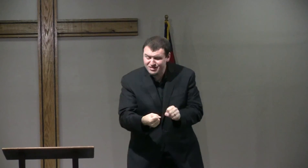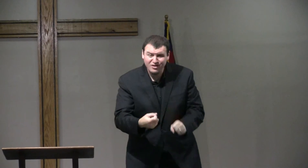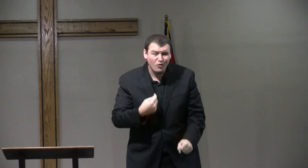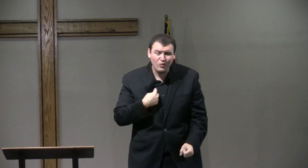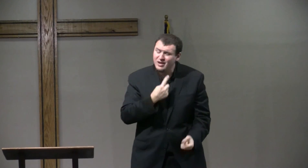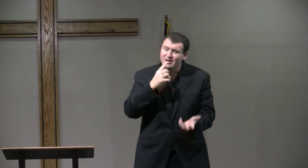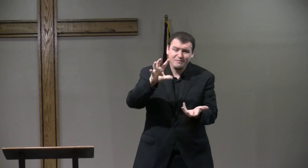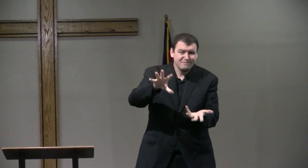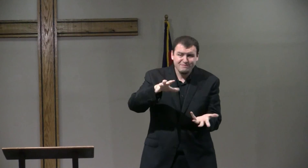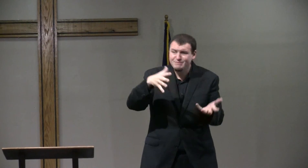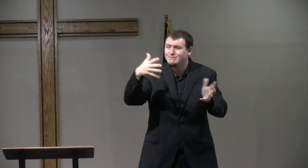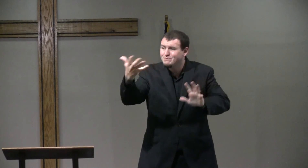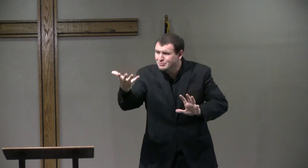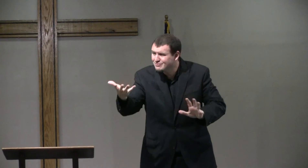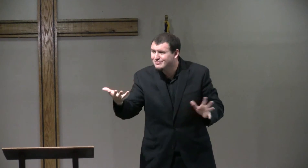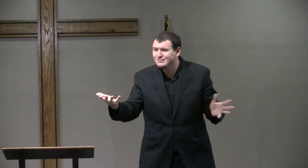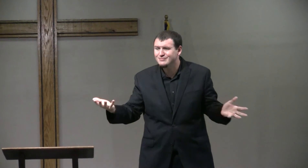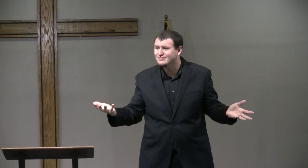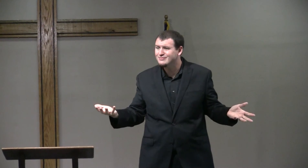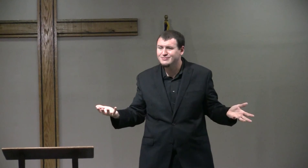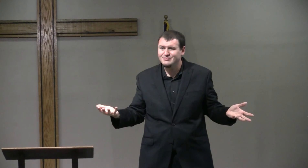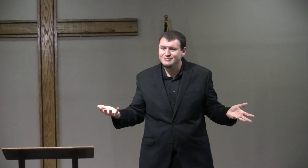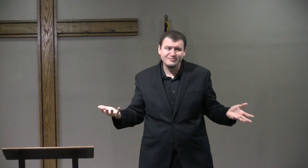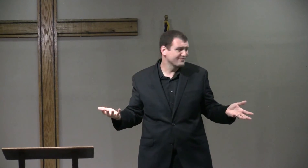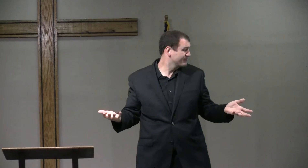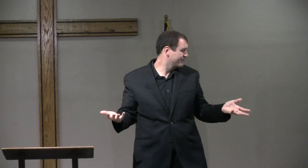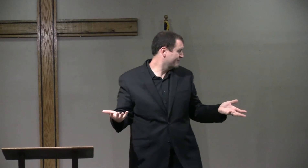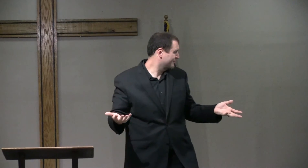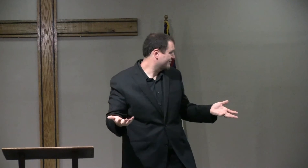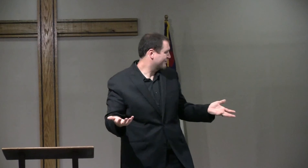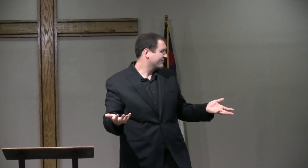We are broken. We are messed up.